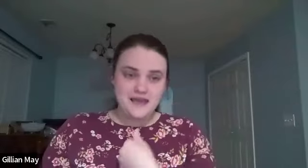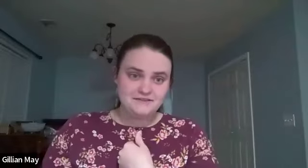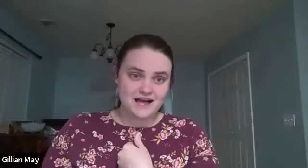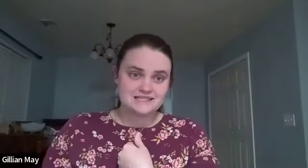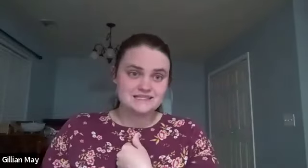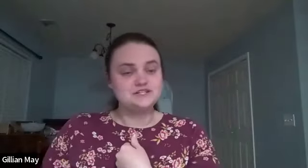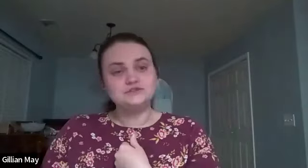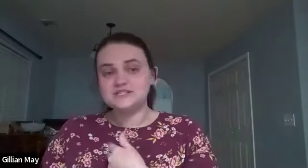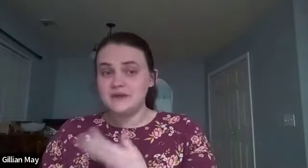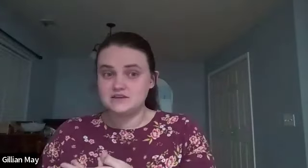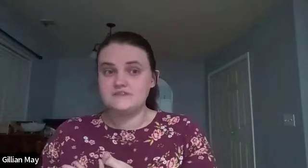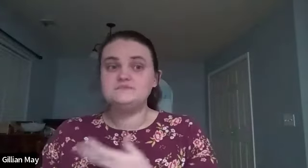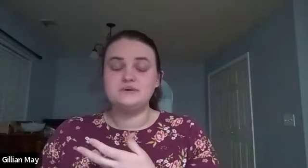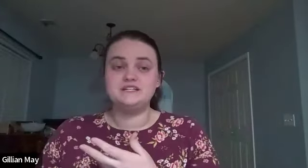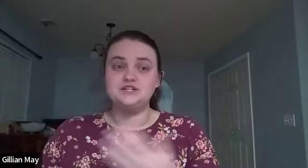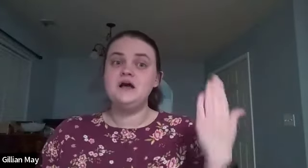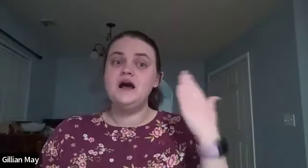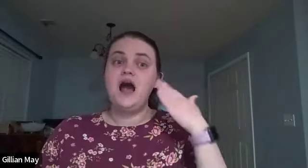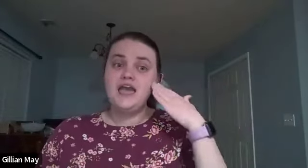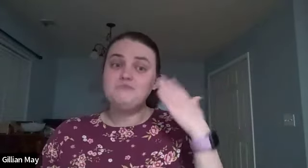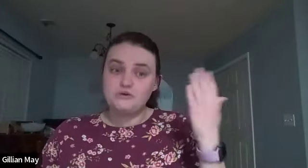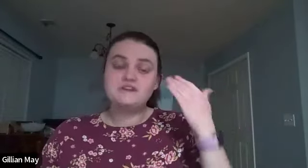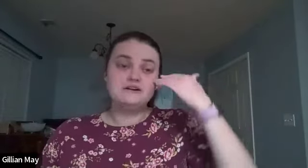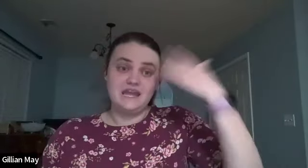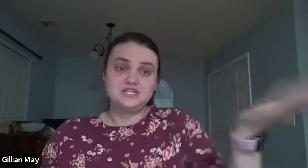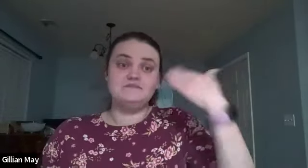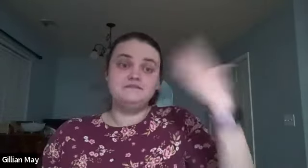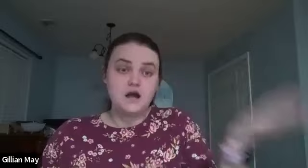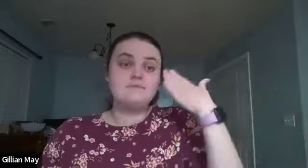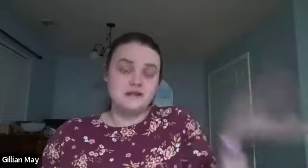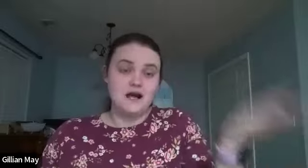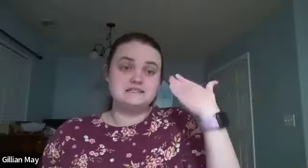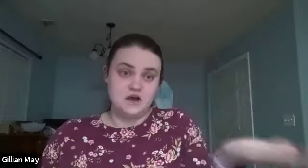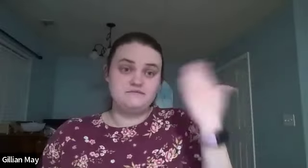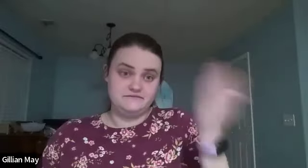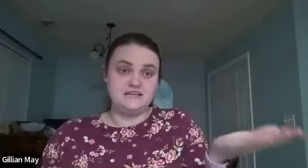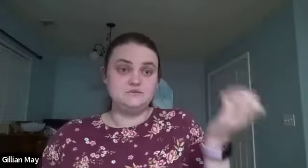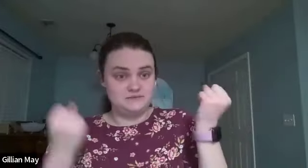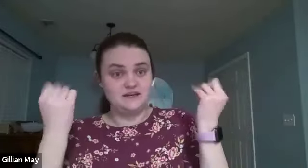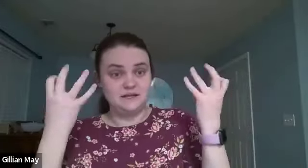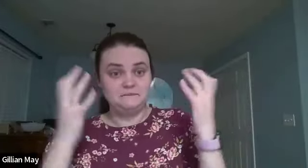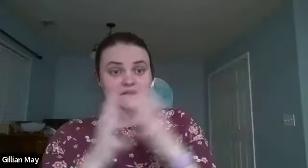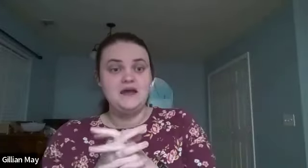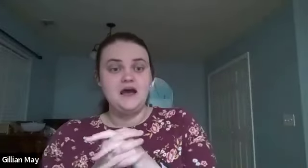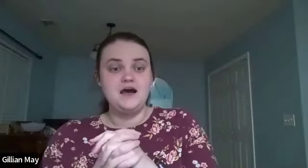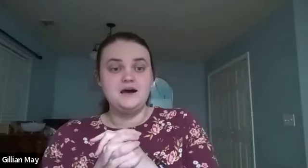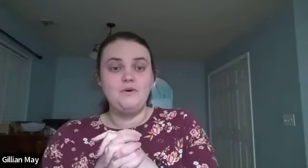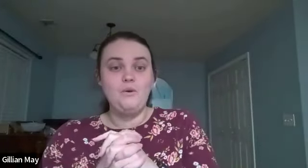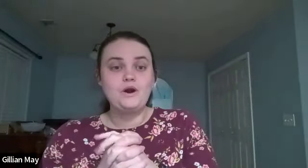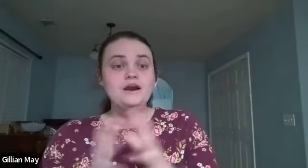have glasses. I don't use them as often, but when I do, I have more than on occasion flung my glasses off my face while I'm signing. Or